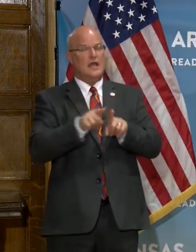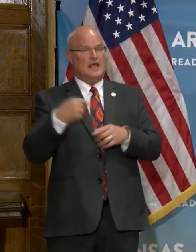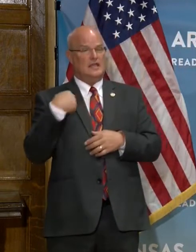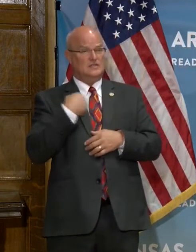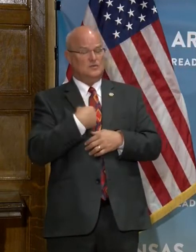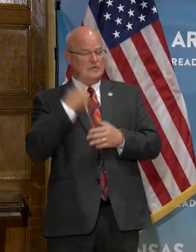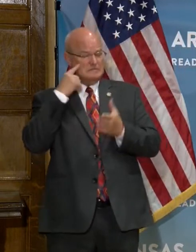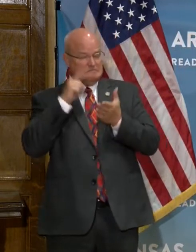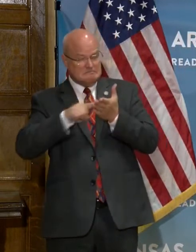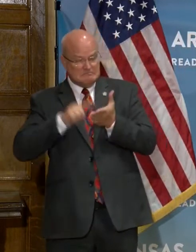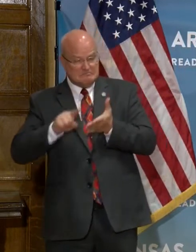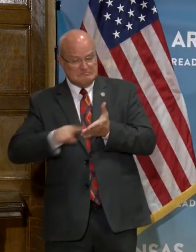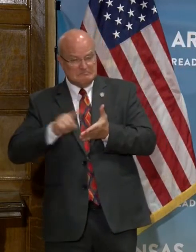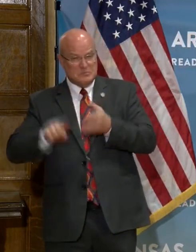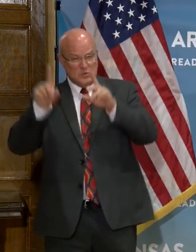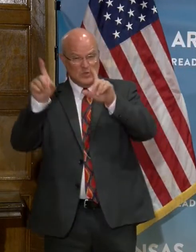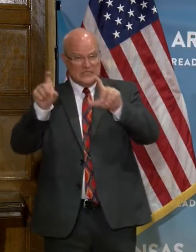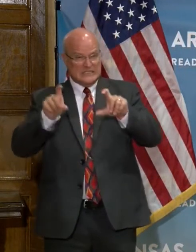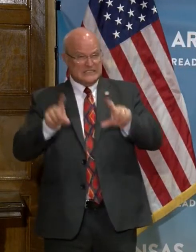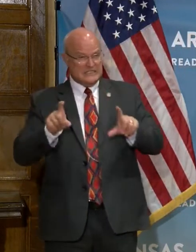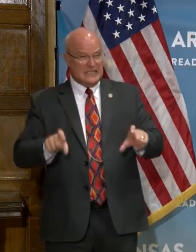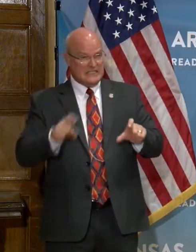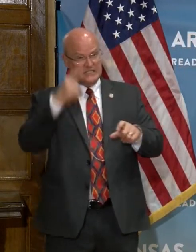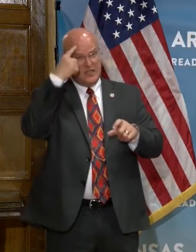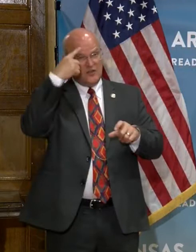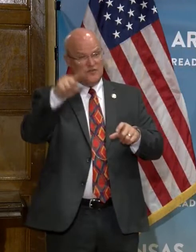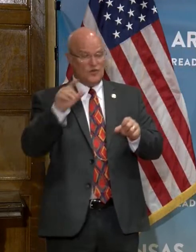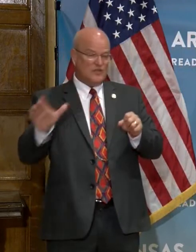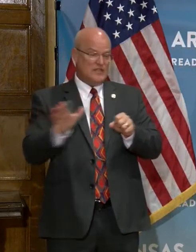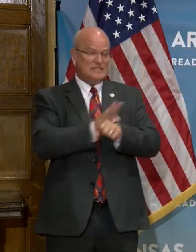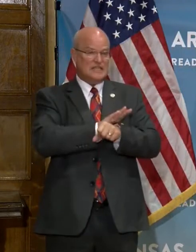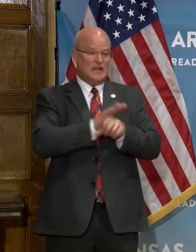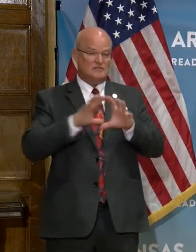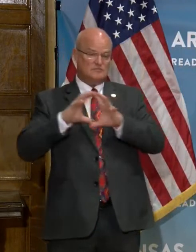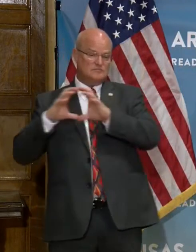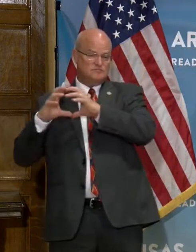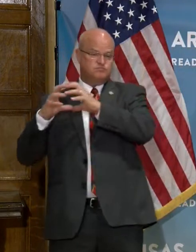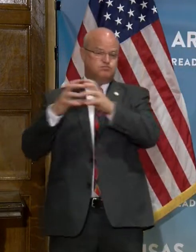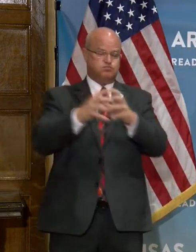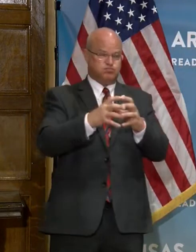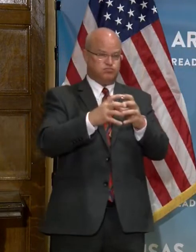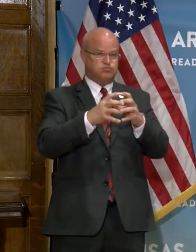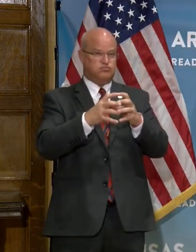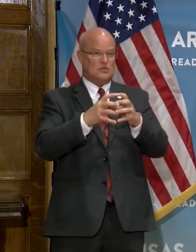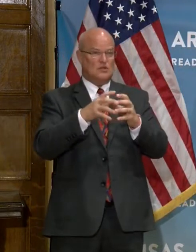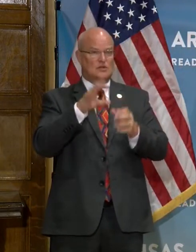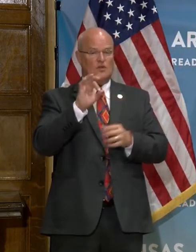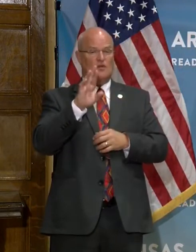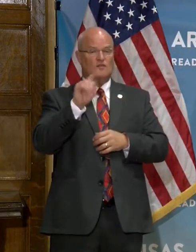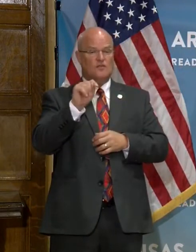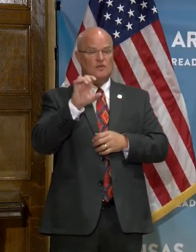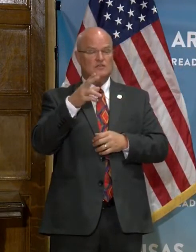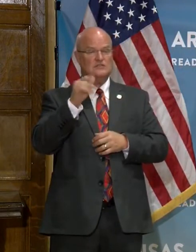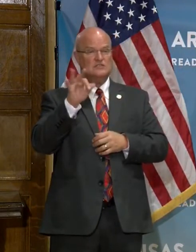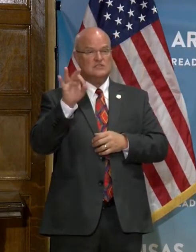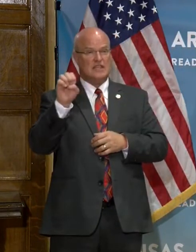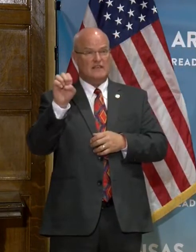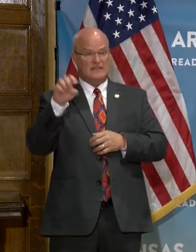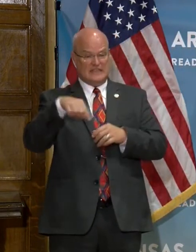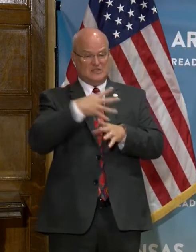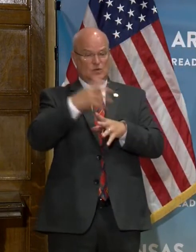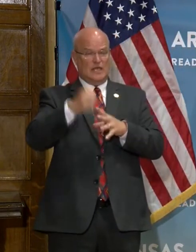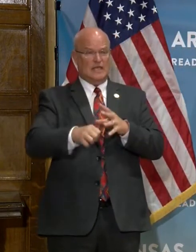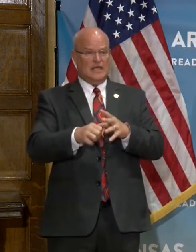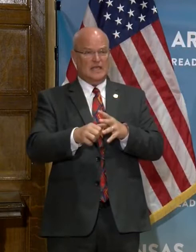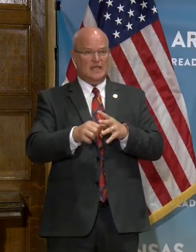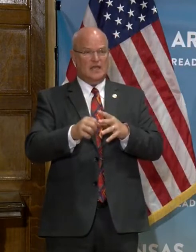we researched the testing for the entire cohort of folks going to Fort Chaffee this upcoming weekend, we bumped